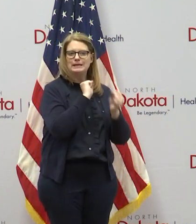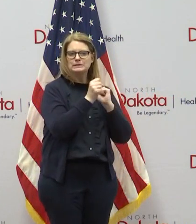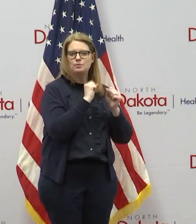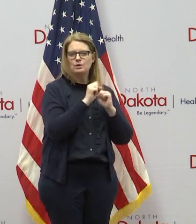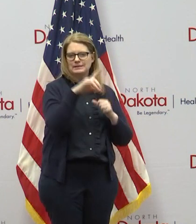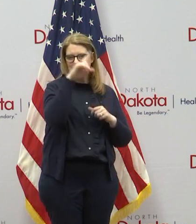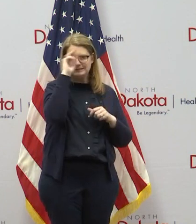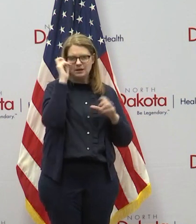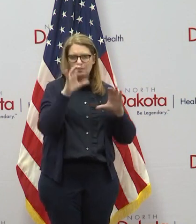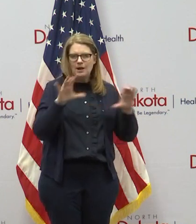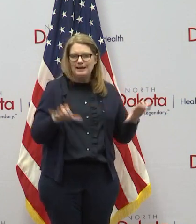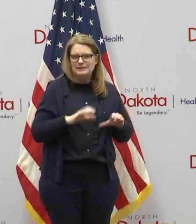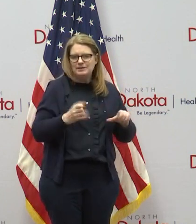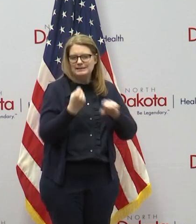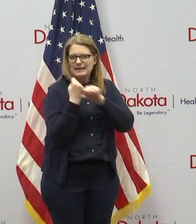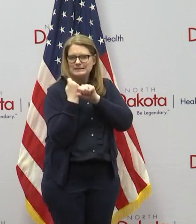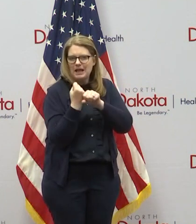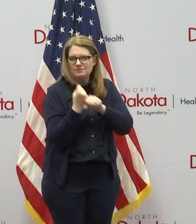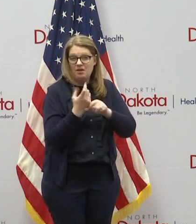summer activities like softball?